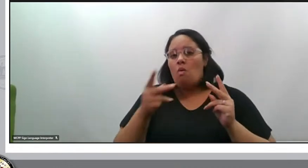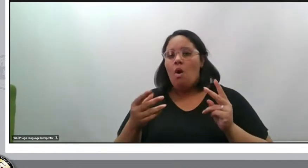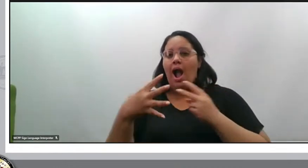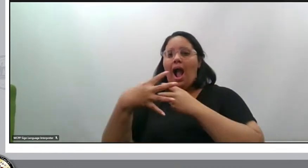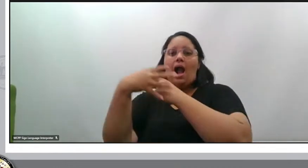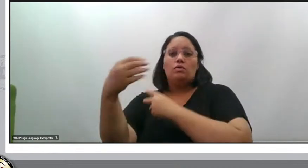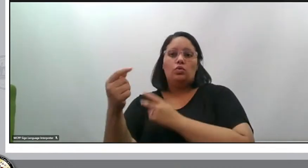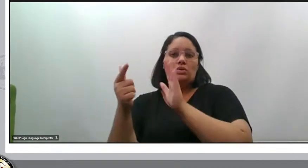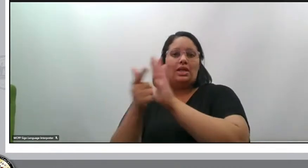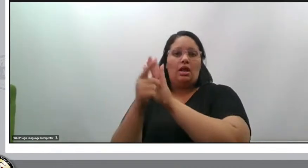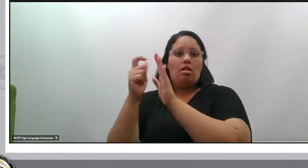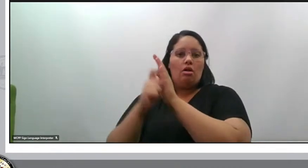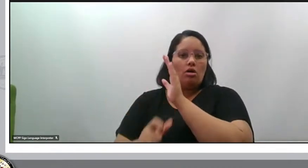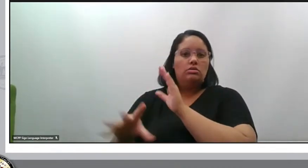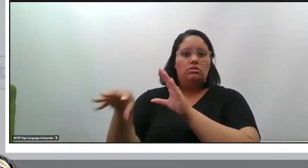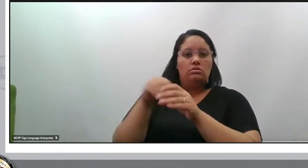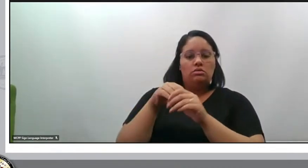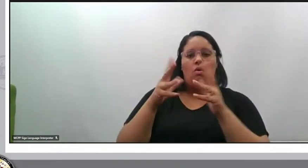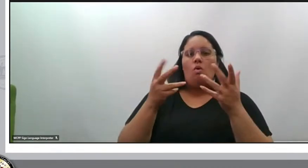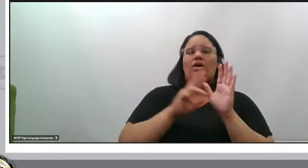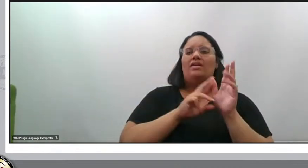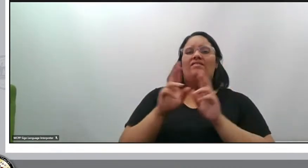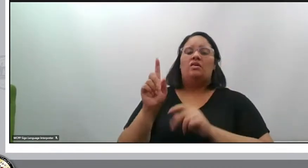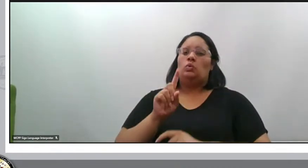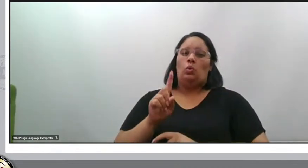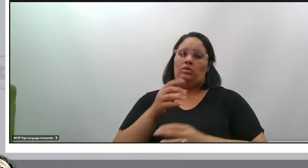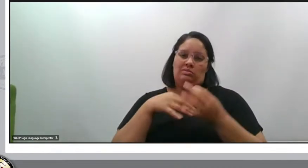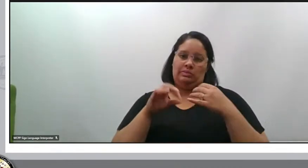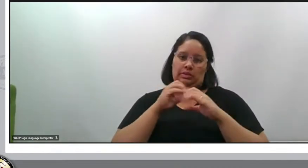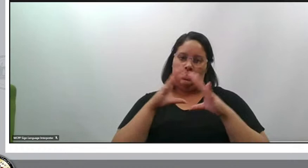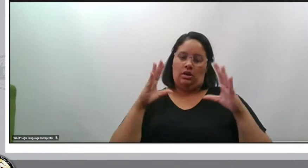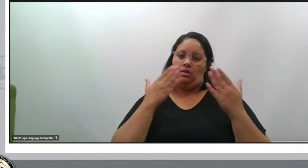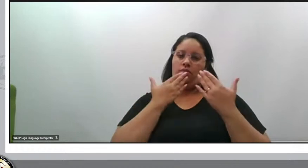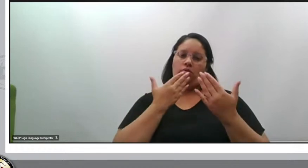outsourced legal costs and what would that refer to? Thank you, Chair. Thank you.